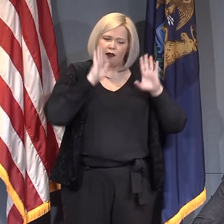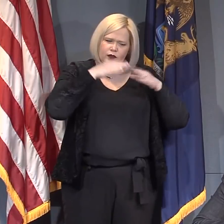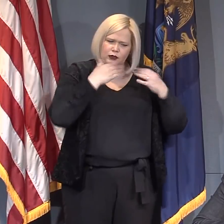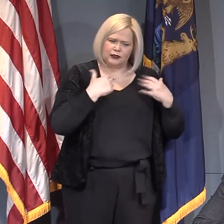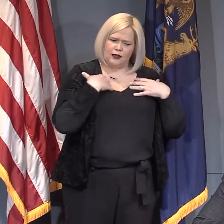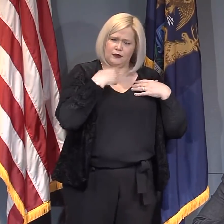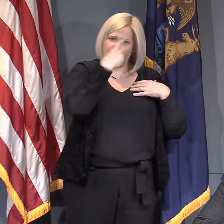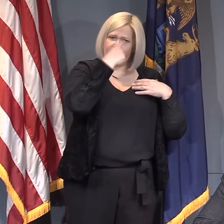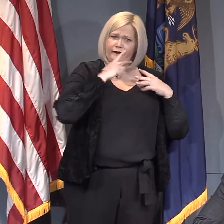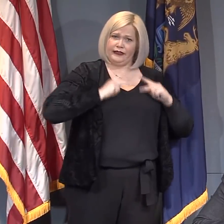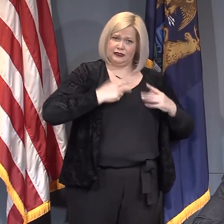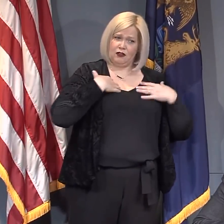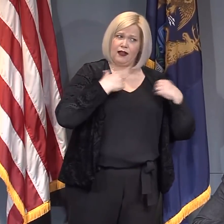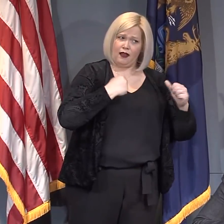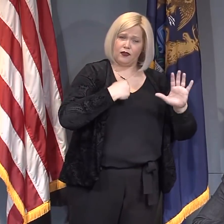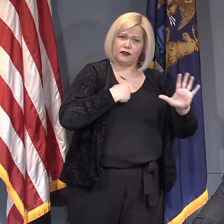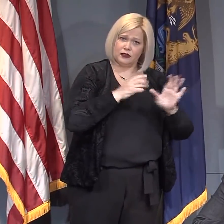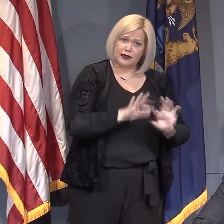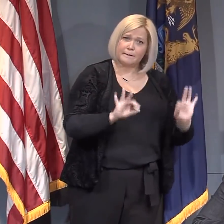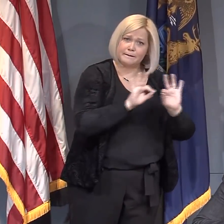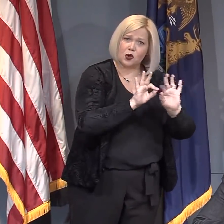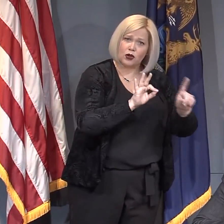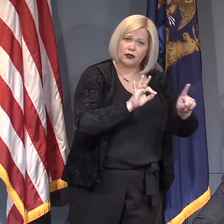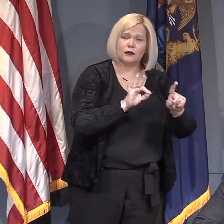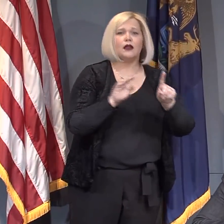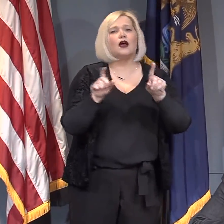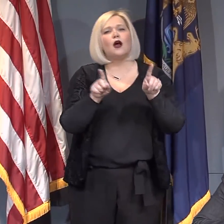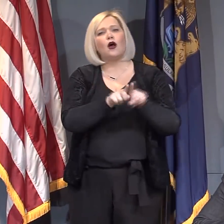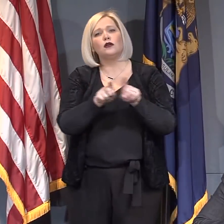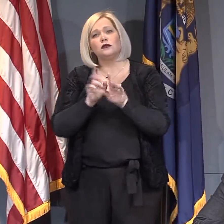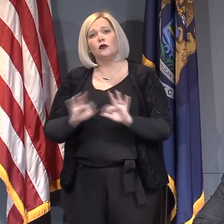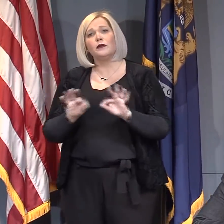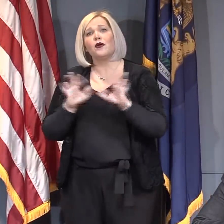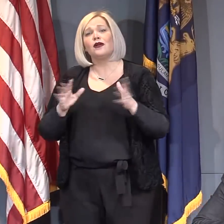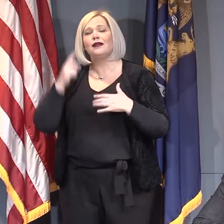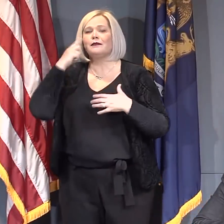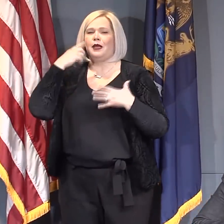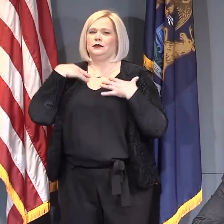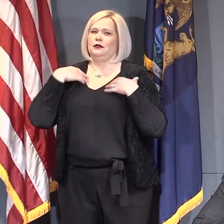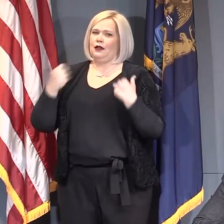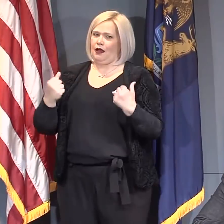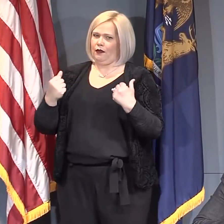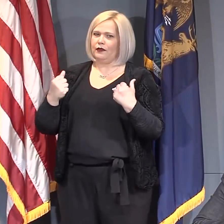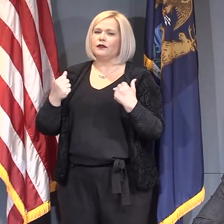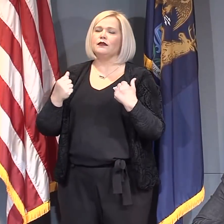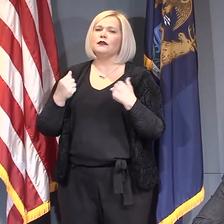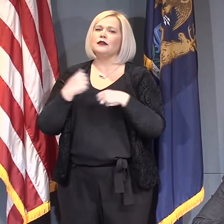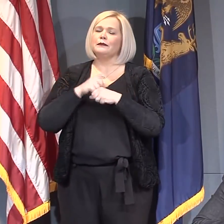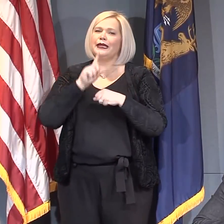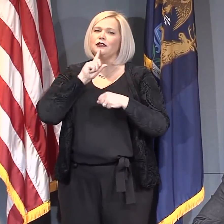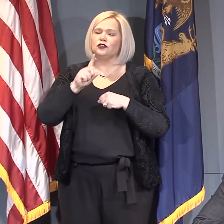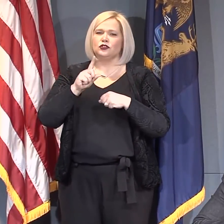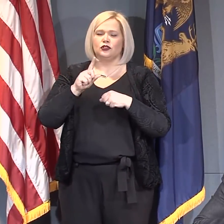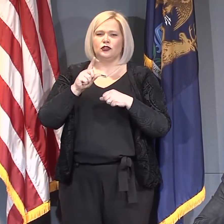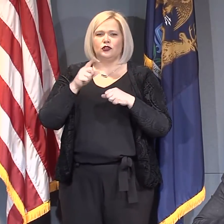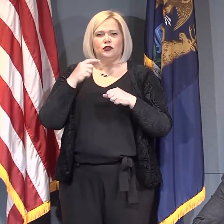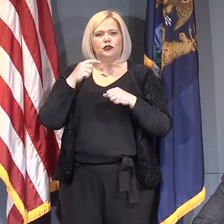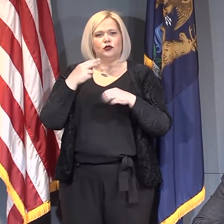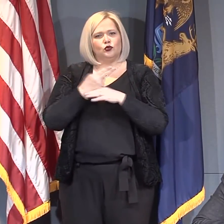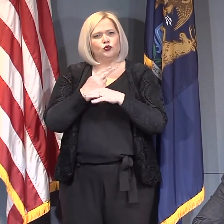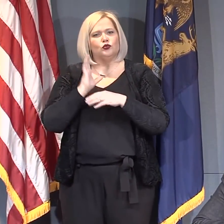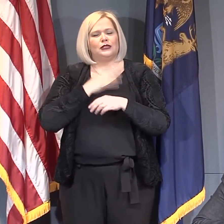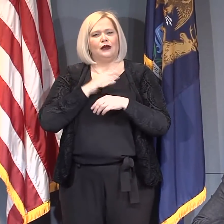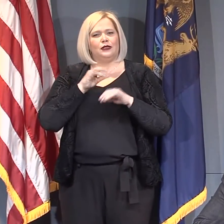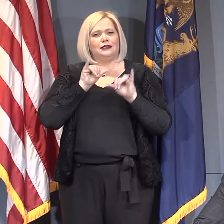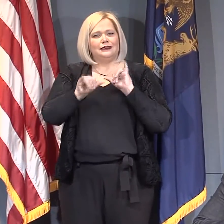important. Please reach out if you need help. We want you to utilize our new Stay Home, Stay Mindful website in